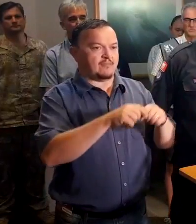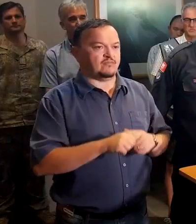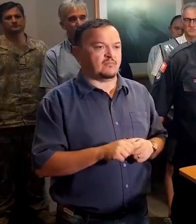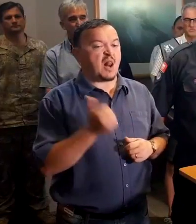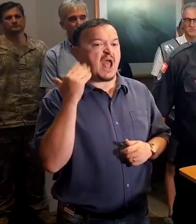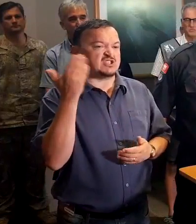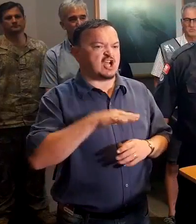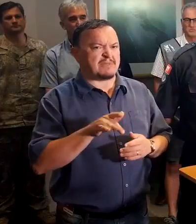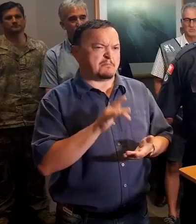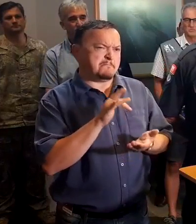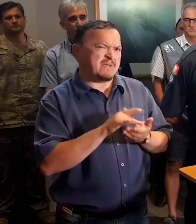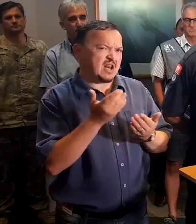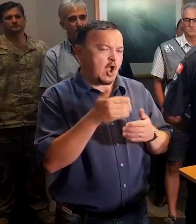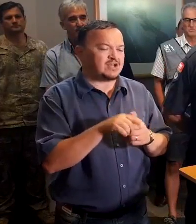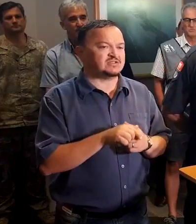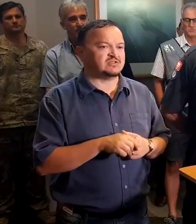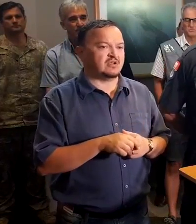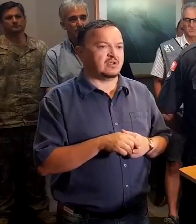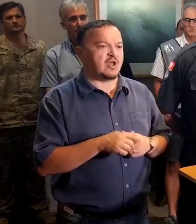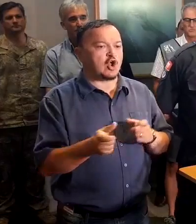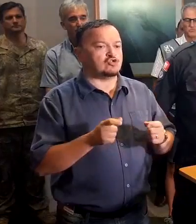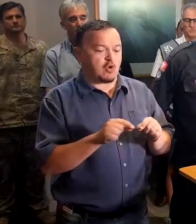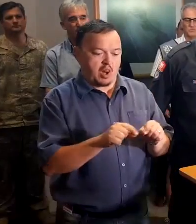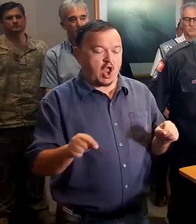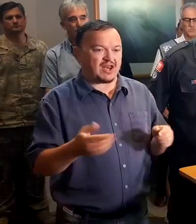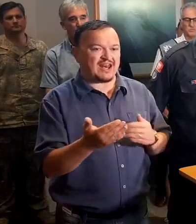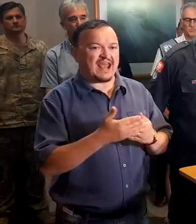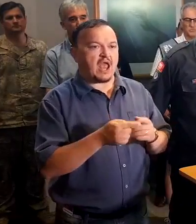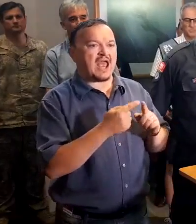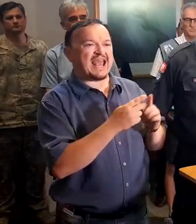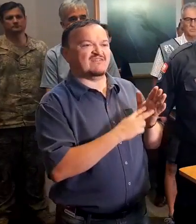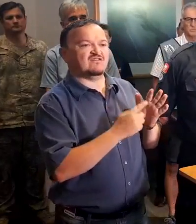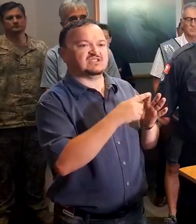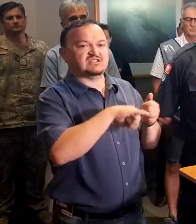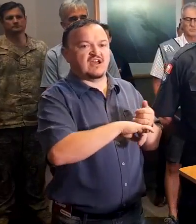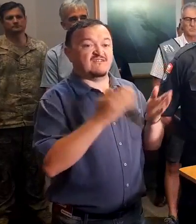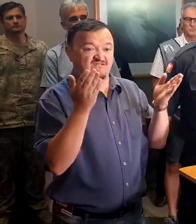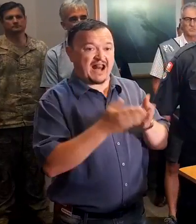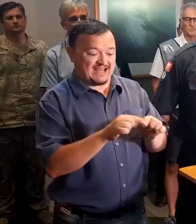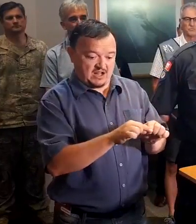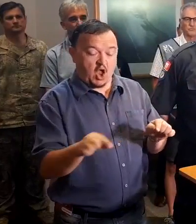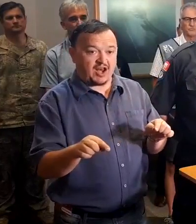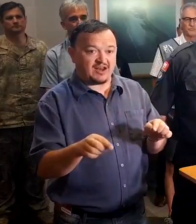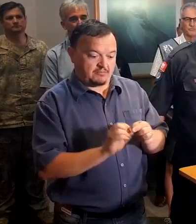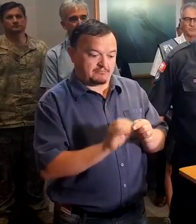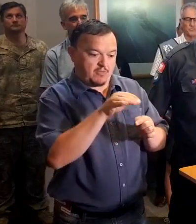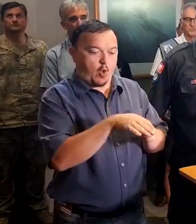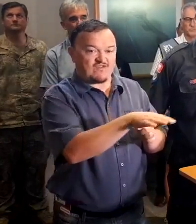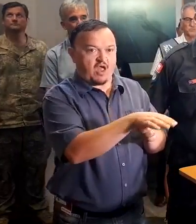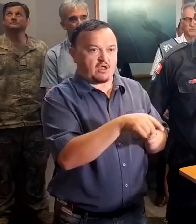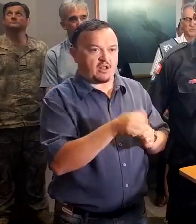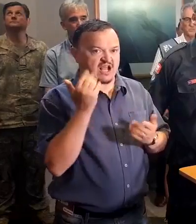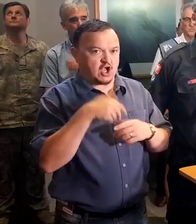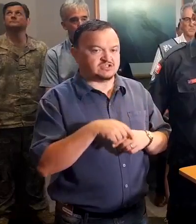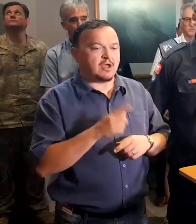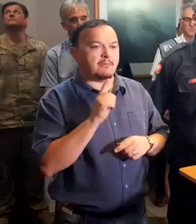breach of our control line near Eve Valley, and the crews had pre-positioned there in the downwind